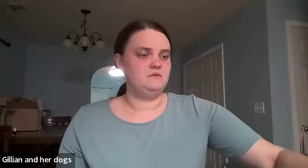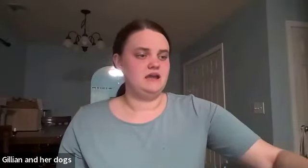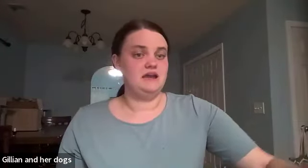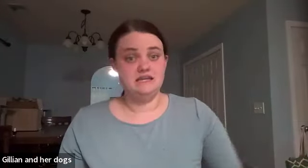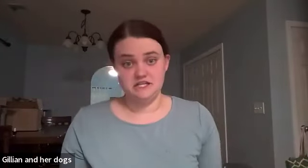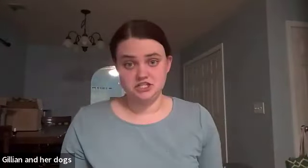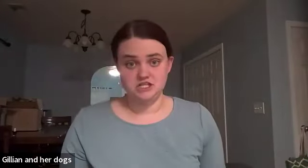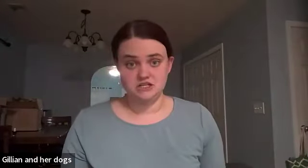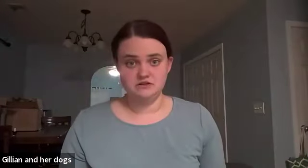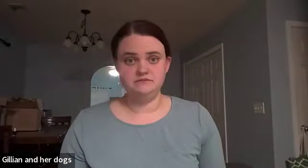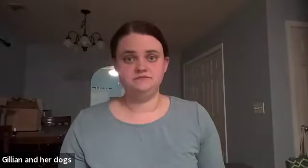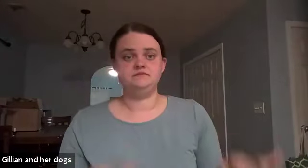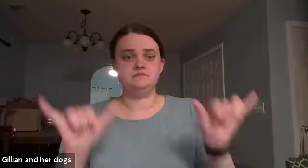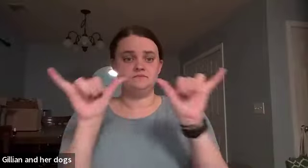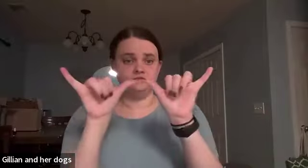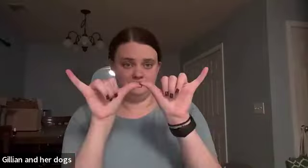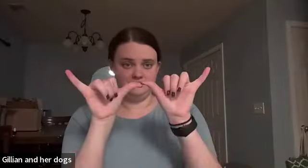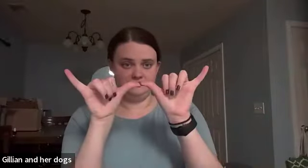Then we had engineer,